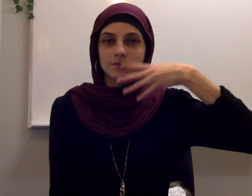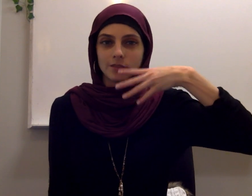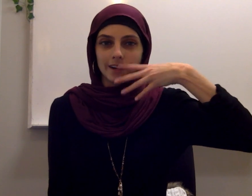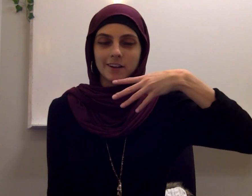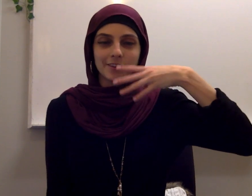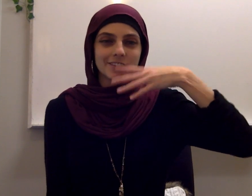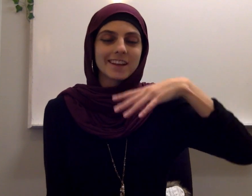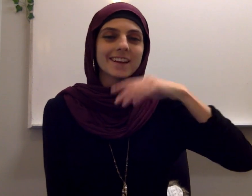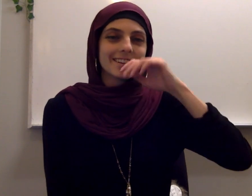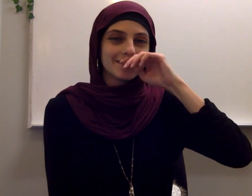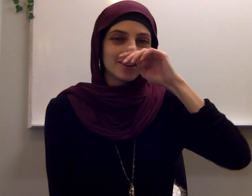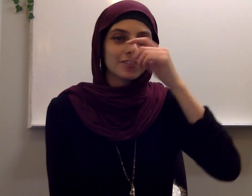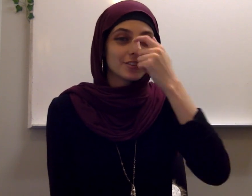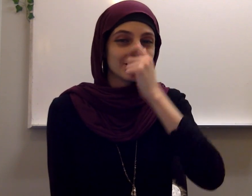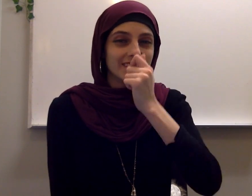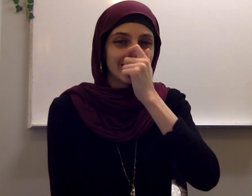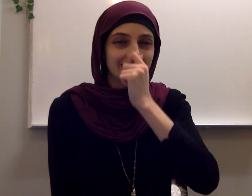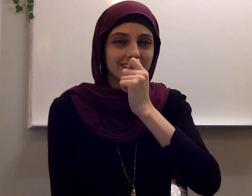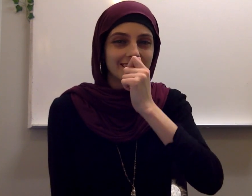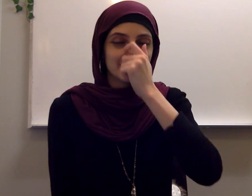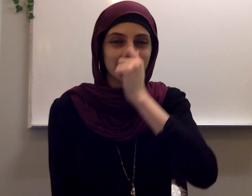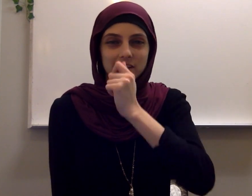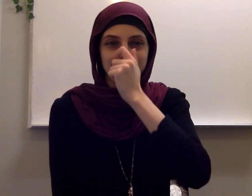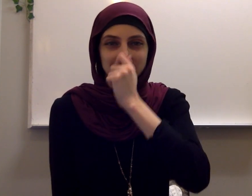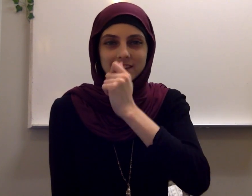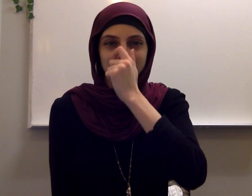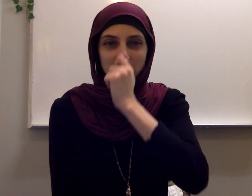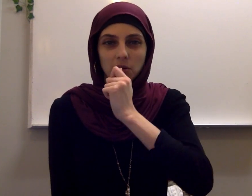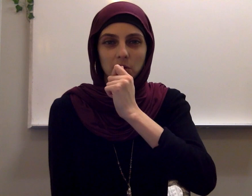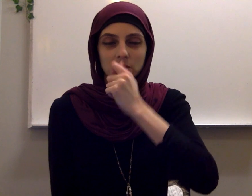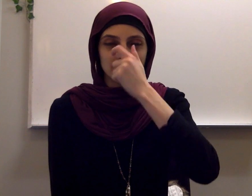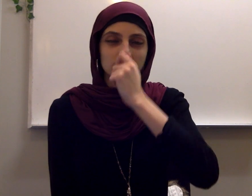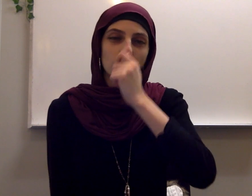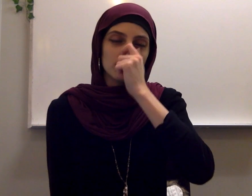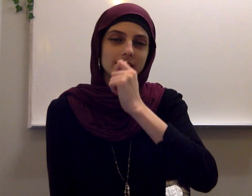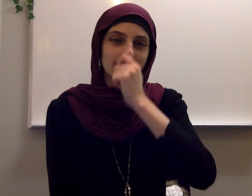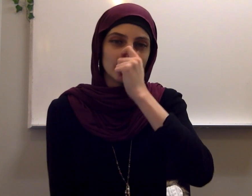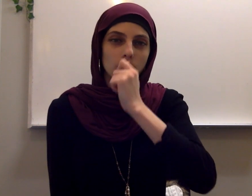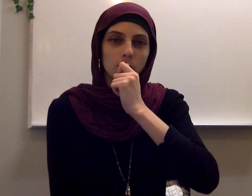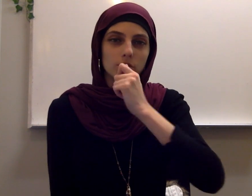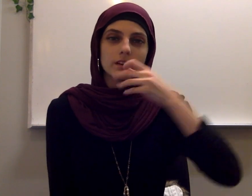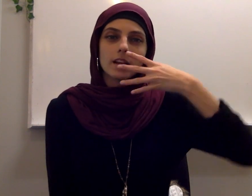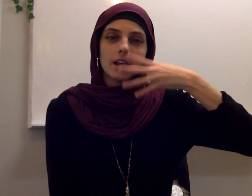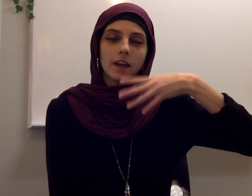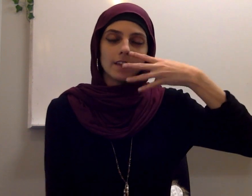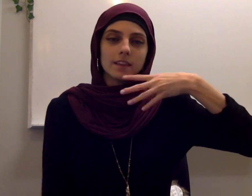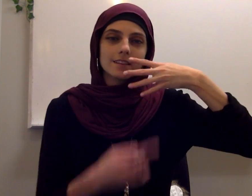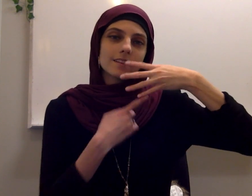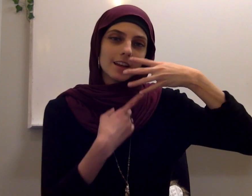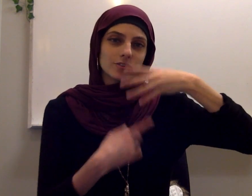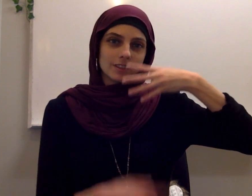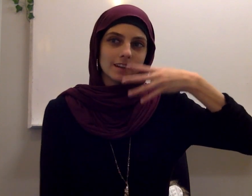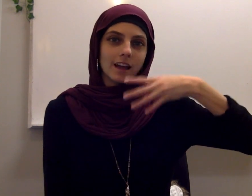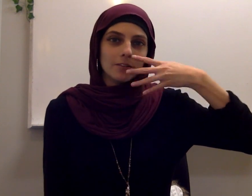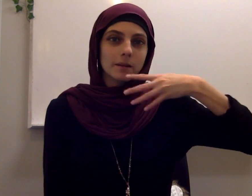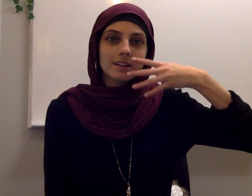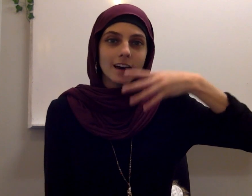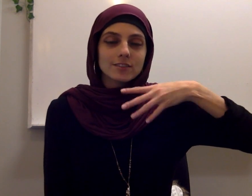Runny nose. So if you're sick, so you can sign sick or cold. This is cold, like to have a cold. And then this is actually an element